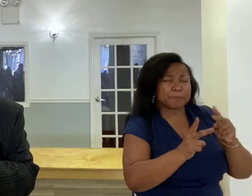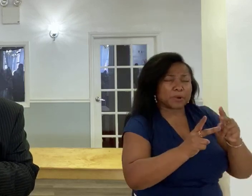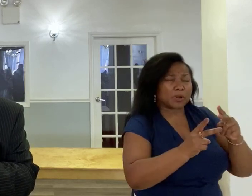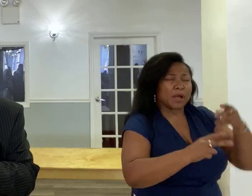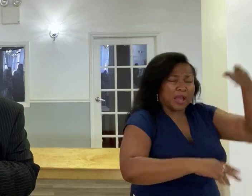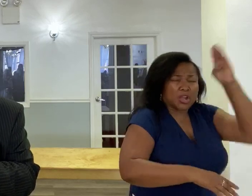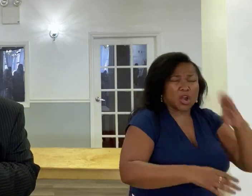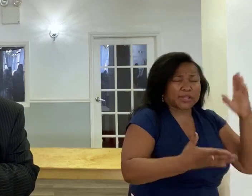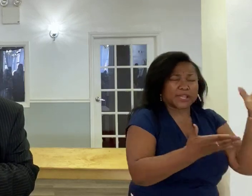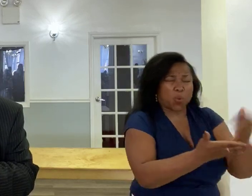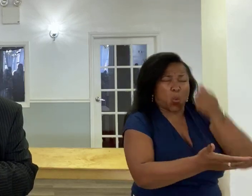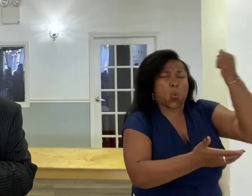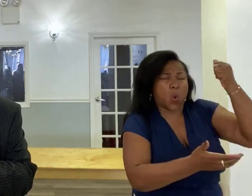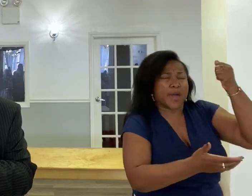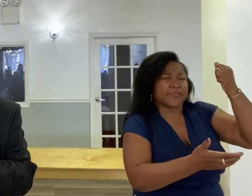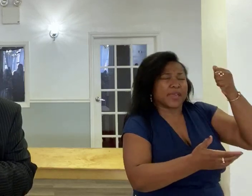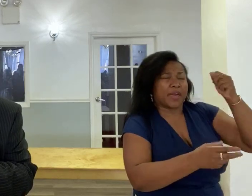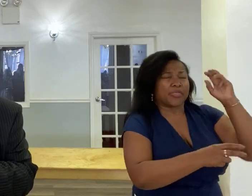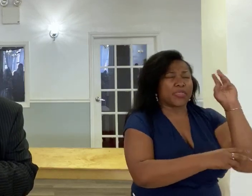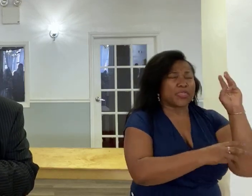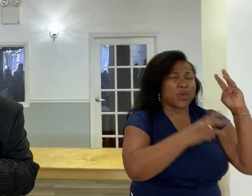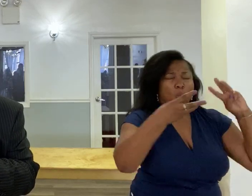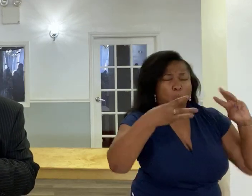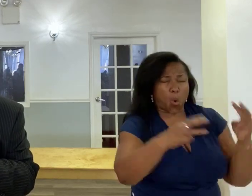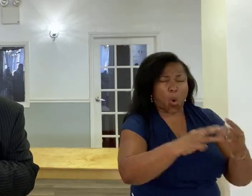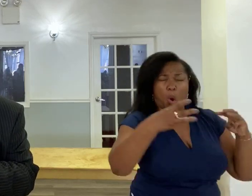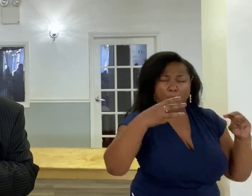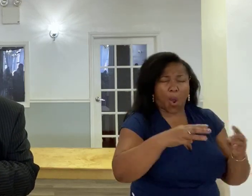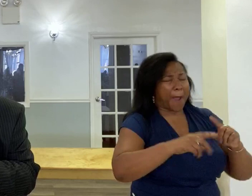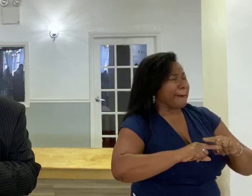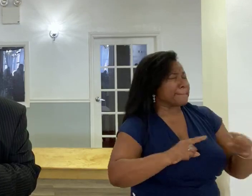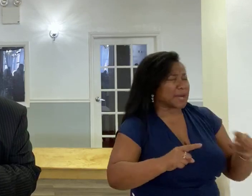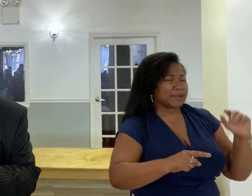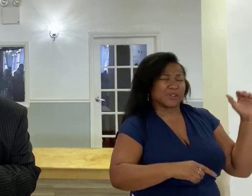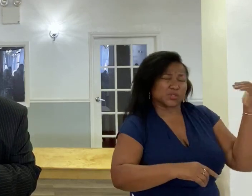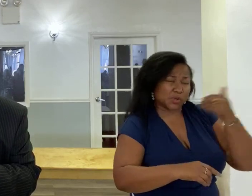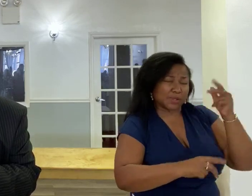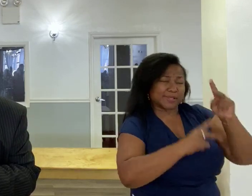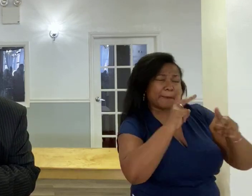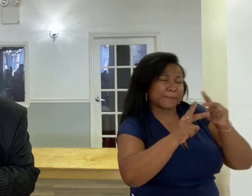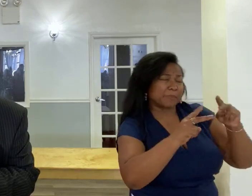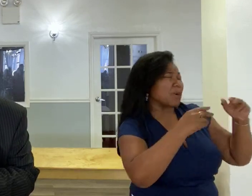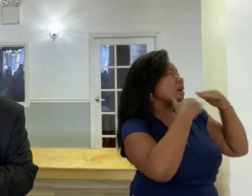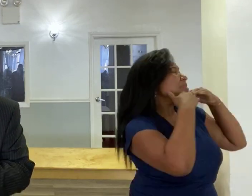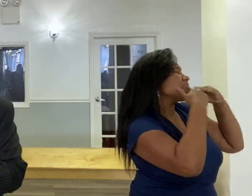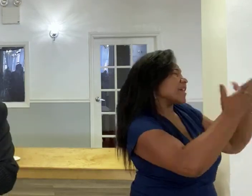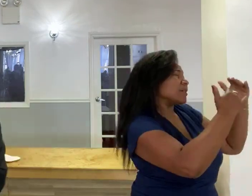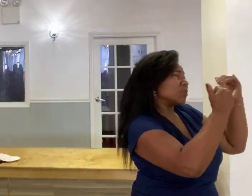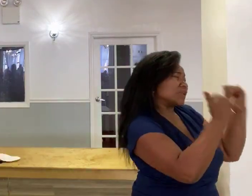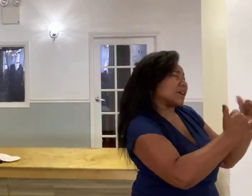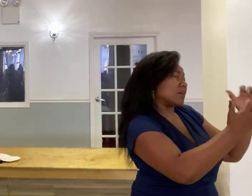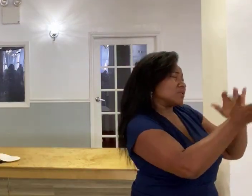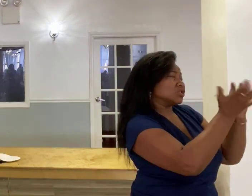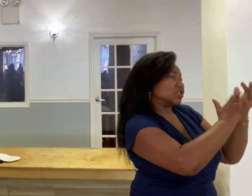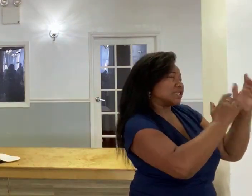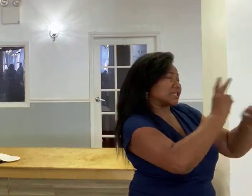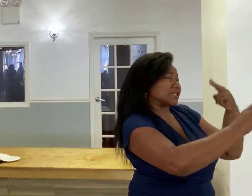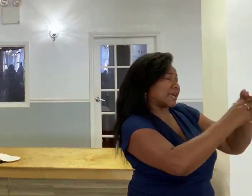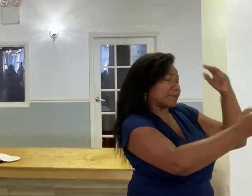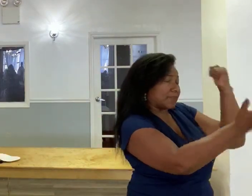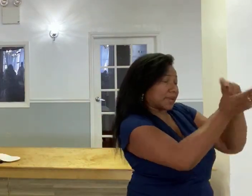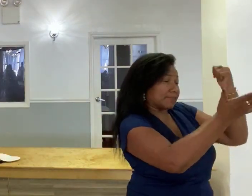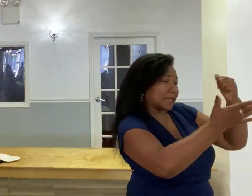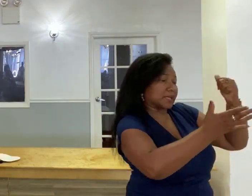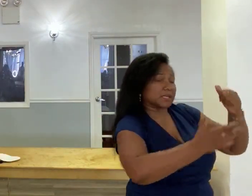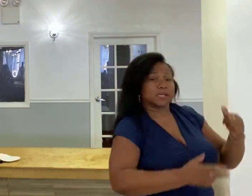war, but we rage in the battle for souls, for the kingdom of God. Thank you now. In Jesus' name, amen.